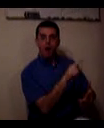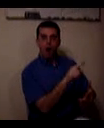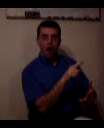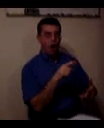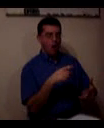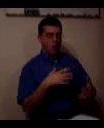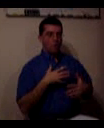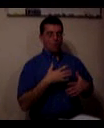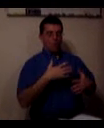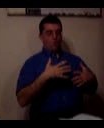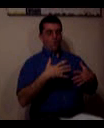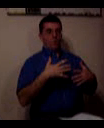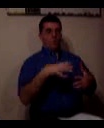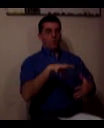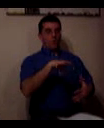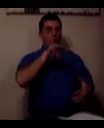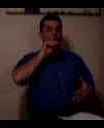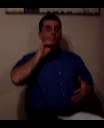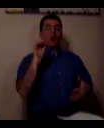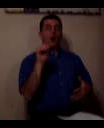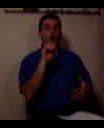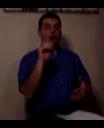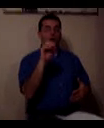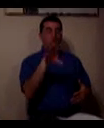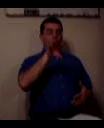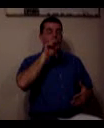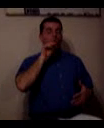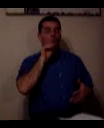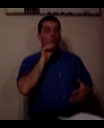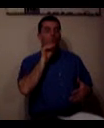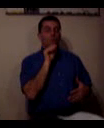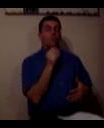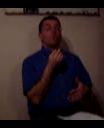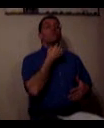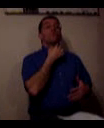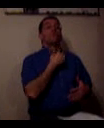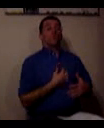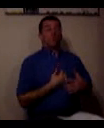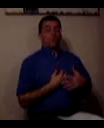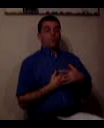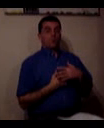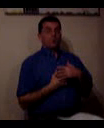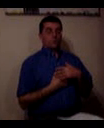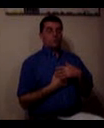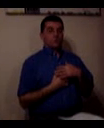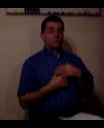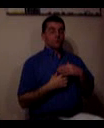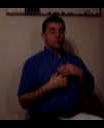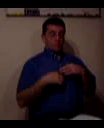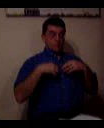nose and our mouth, we breathe in our oxygen, and it comes down our trachea, comes into our lungs,